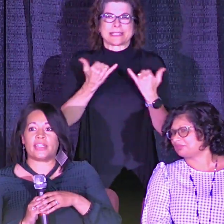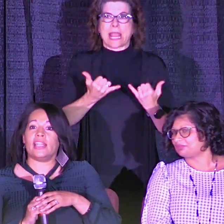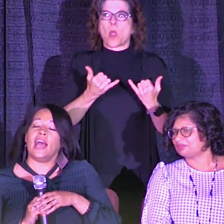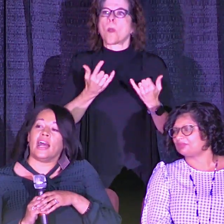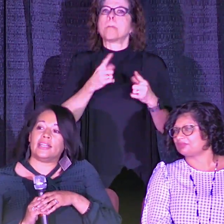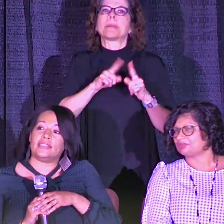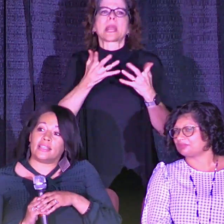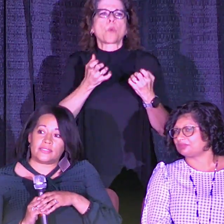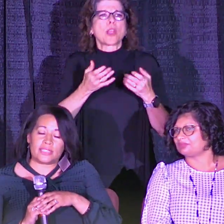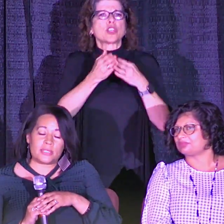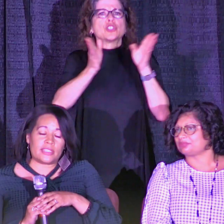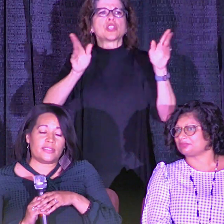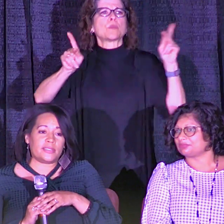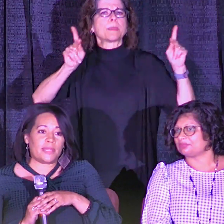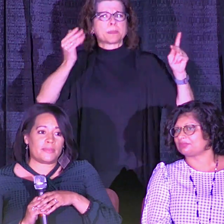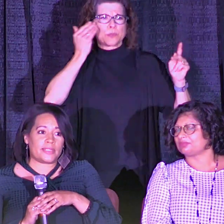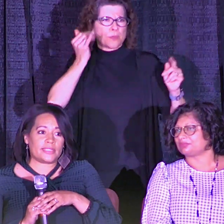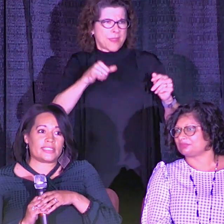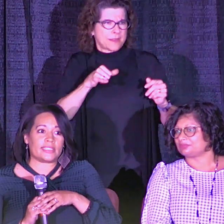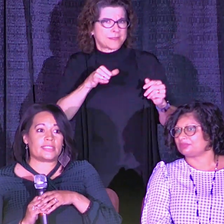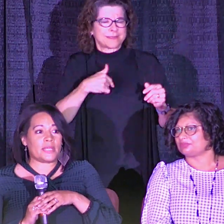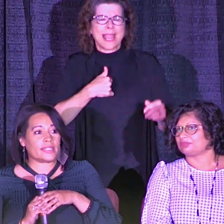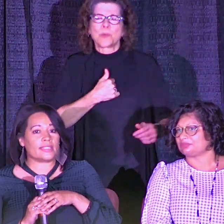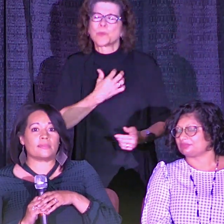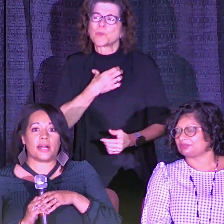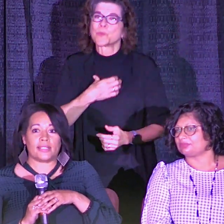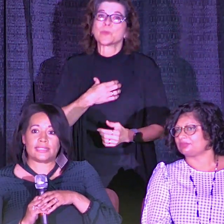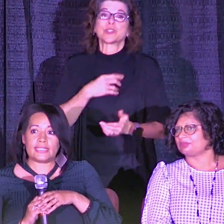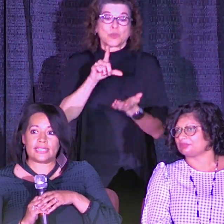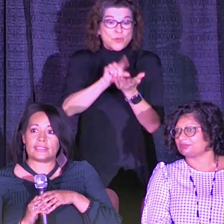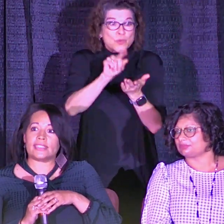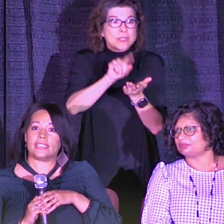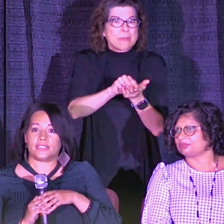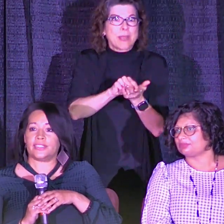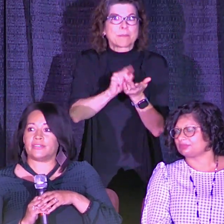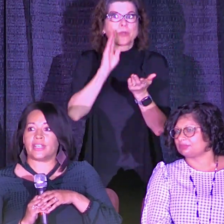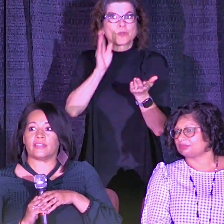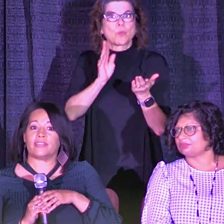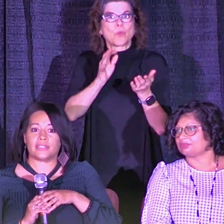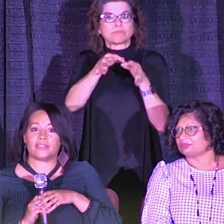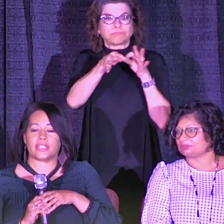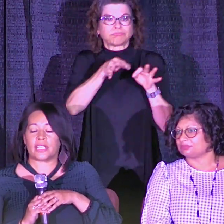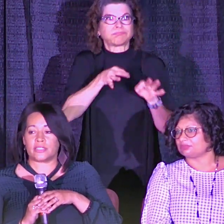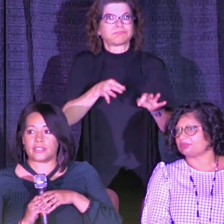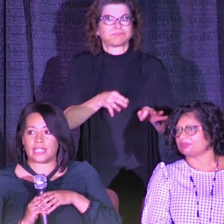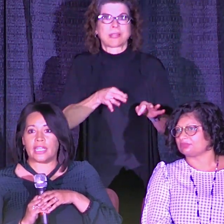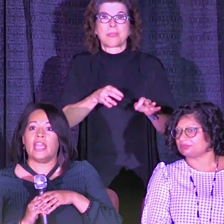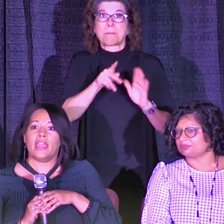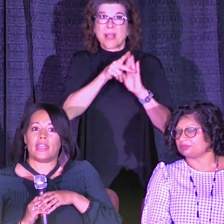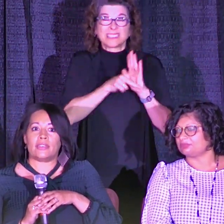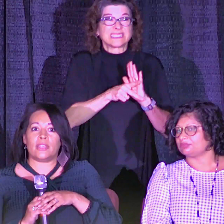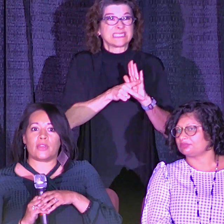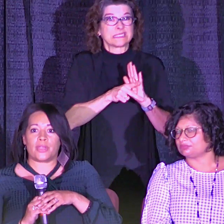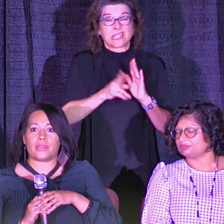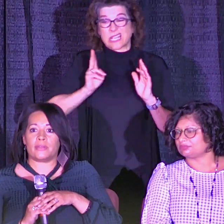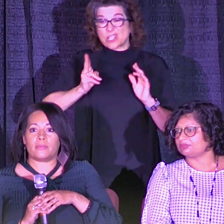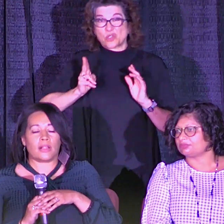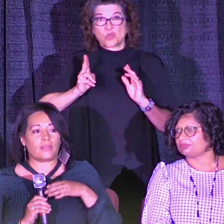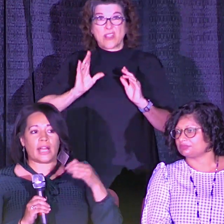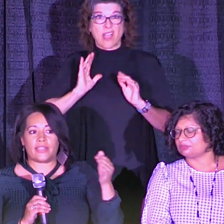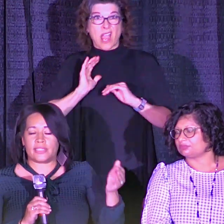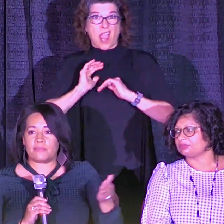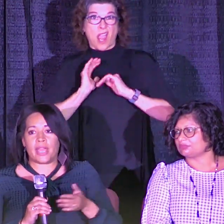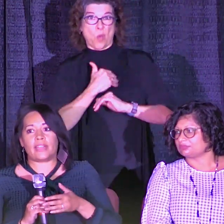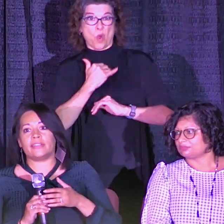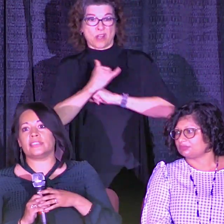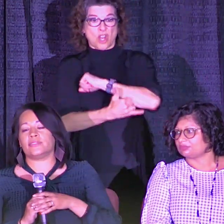about that. I'd love some of the newspapers to speak to the policies, the history of our founding of our country, and a